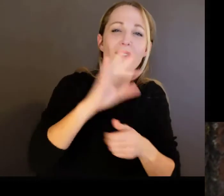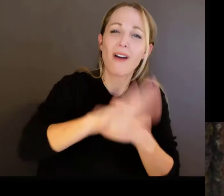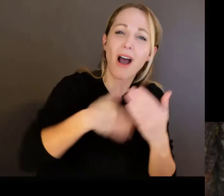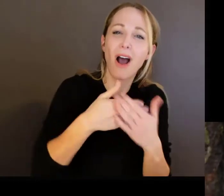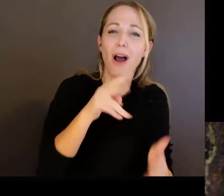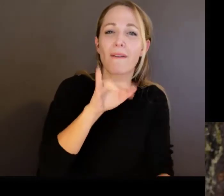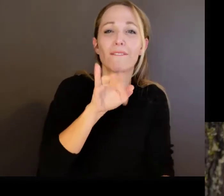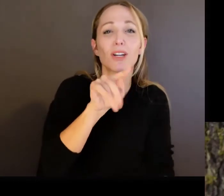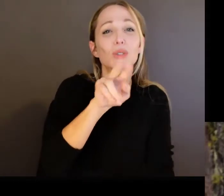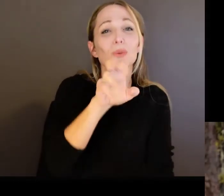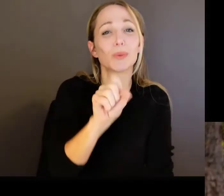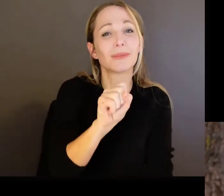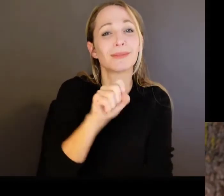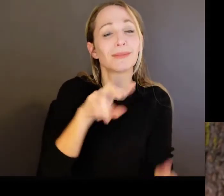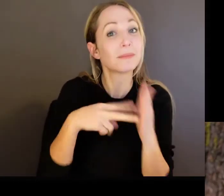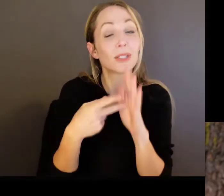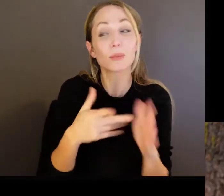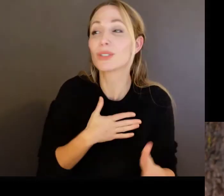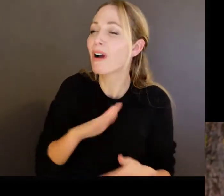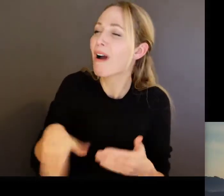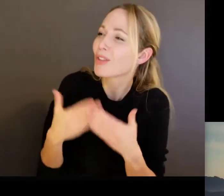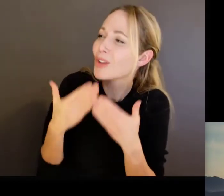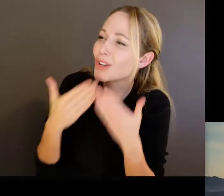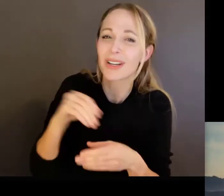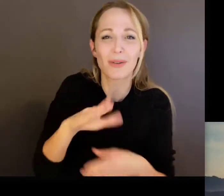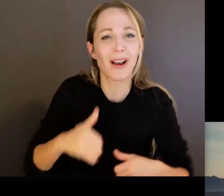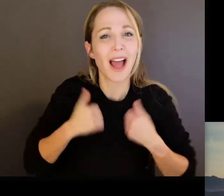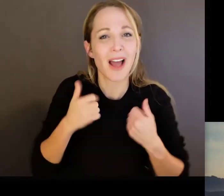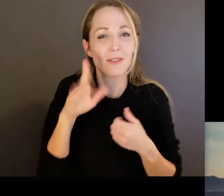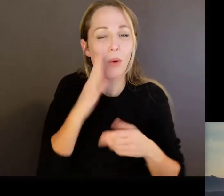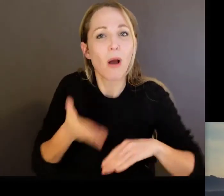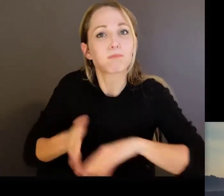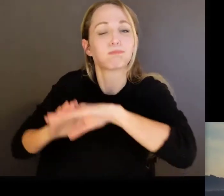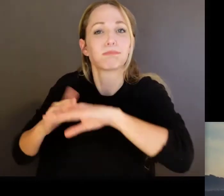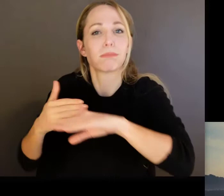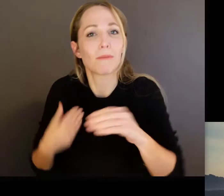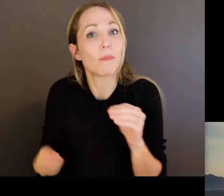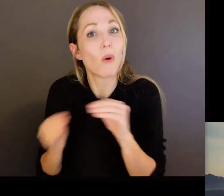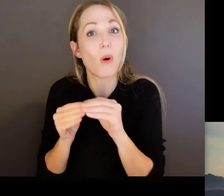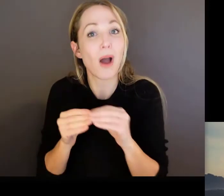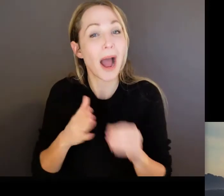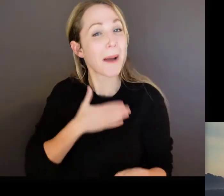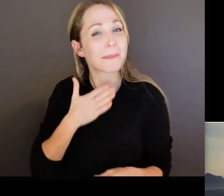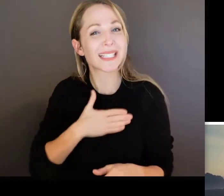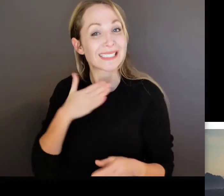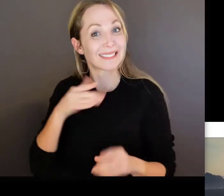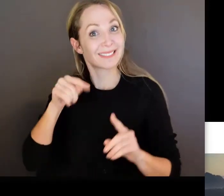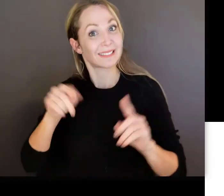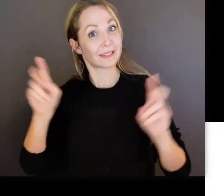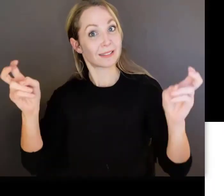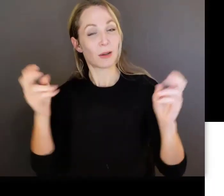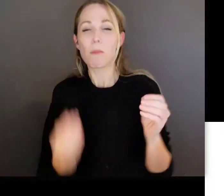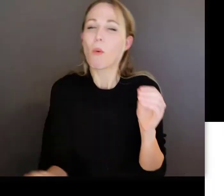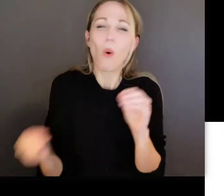in our life, we have more of it. So happiness is much more than